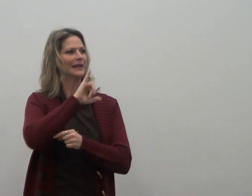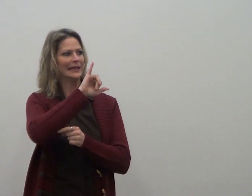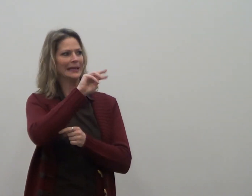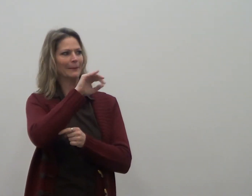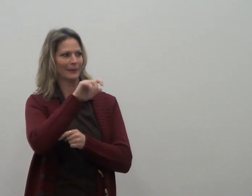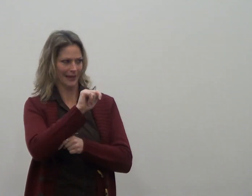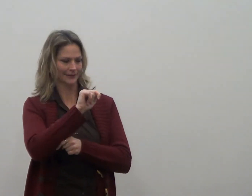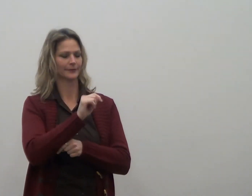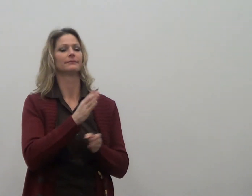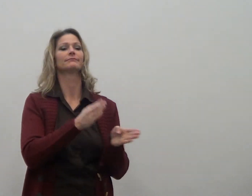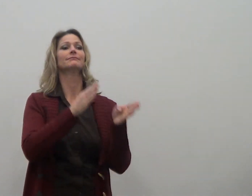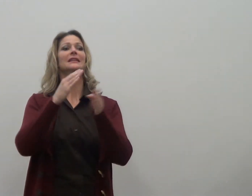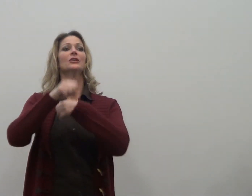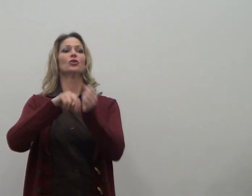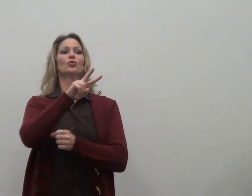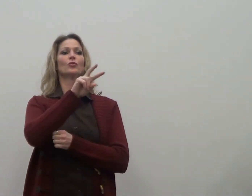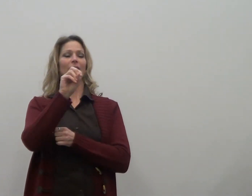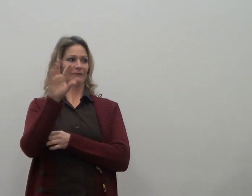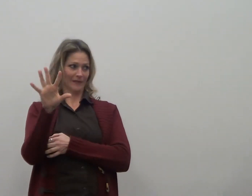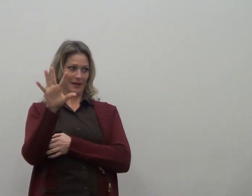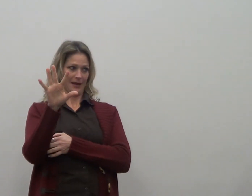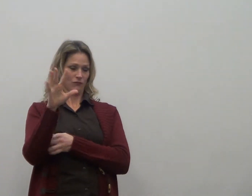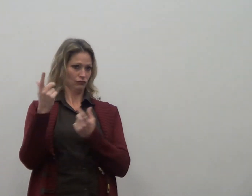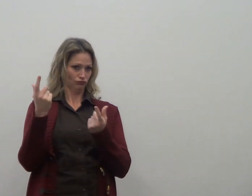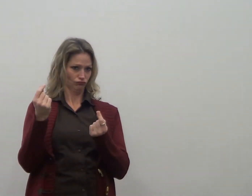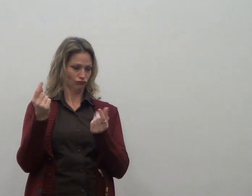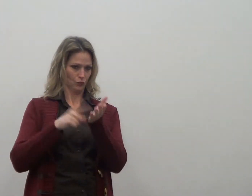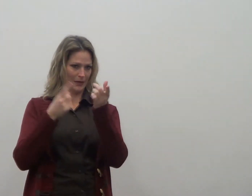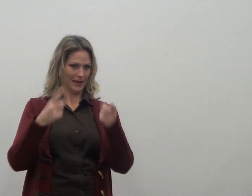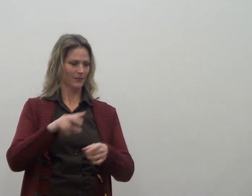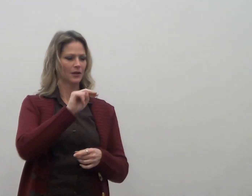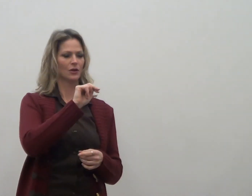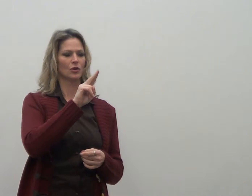By 2005, there was the Nucleus Freedom. This